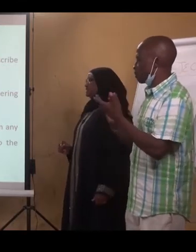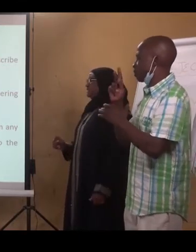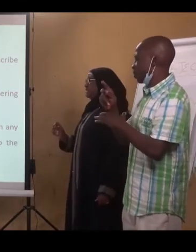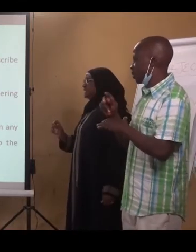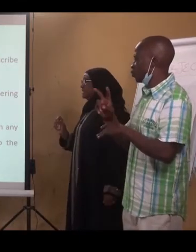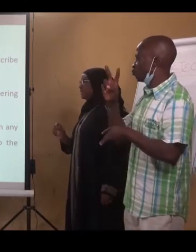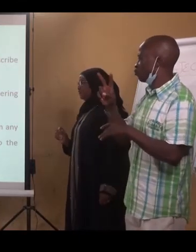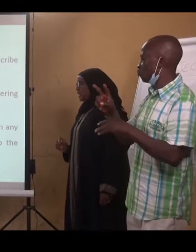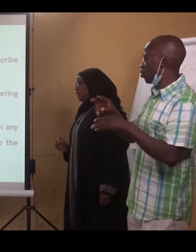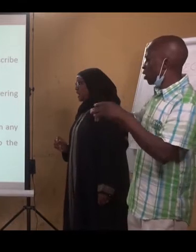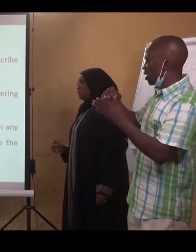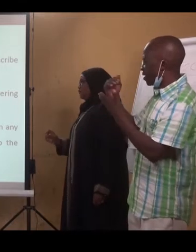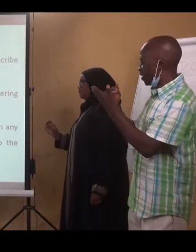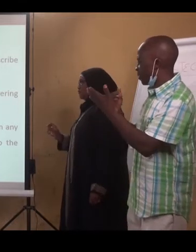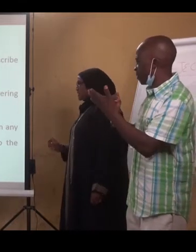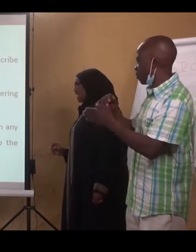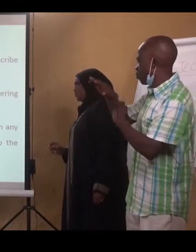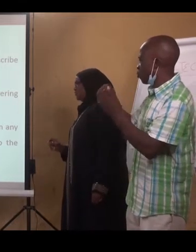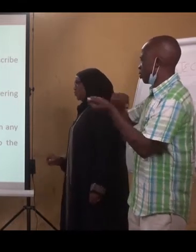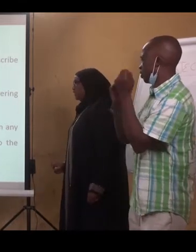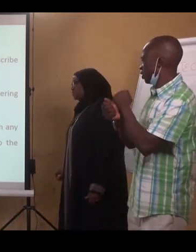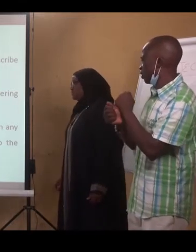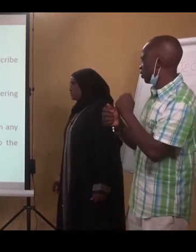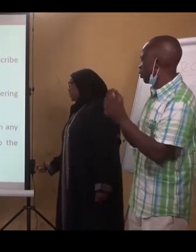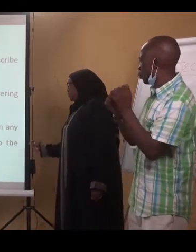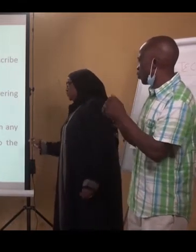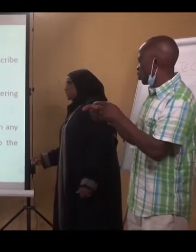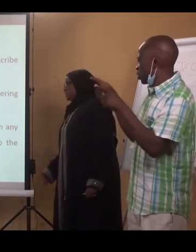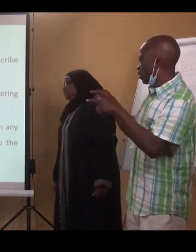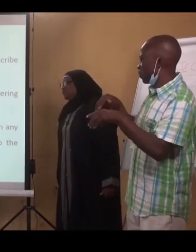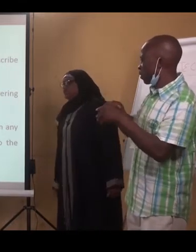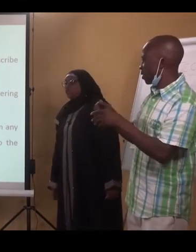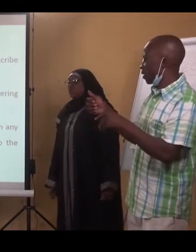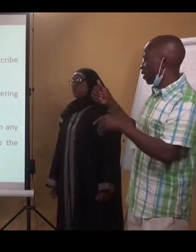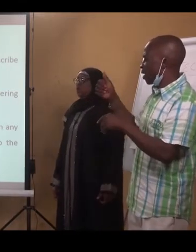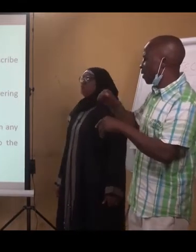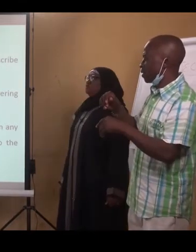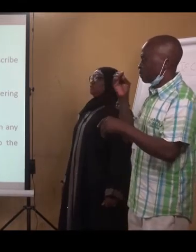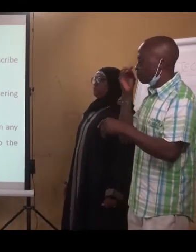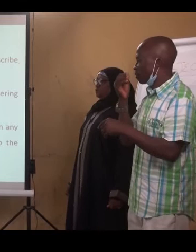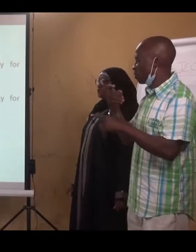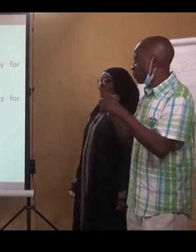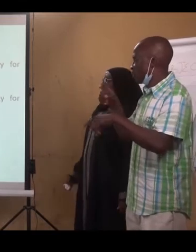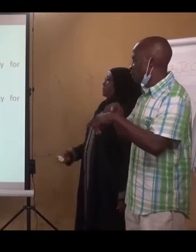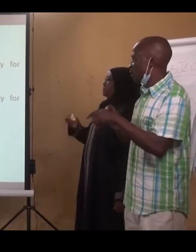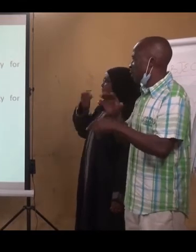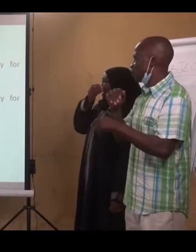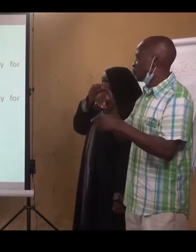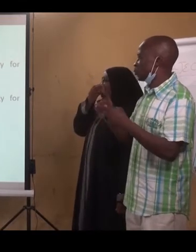in any named flower from the time of pollination to the formation of fruits. Before I go,